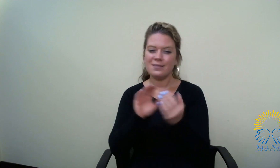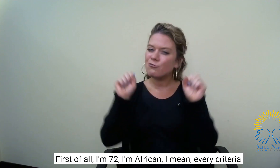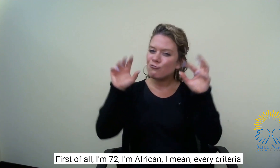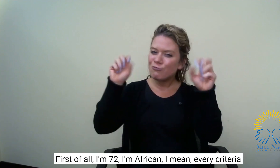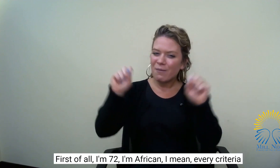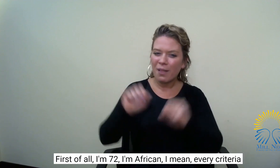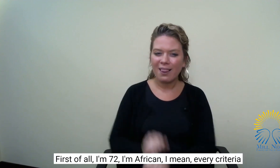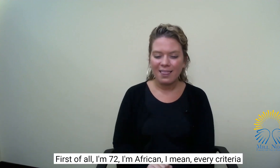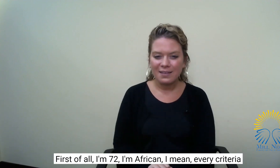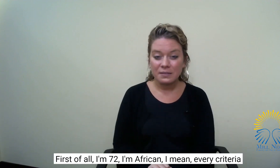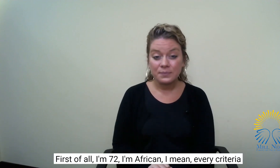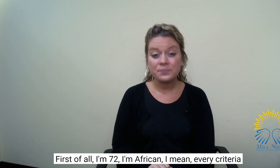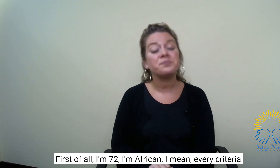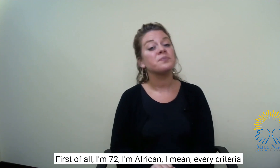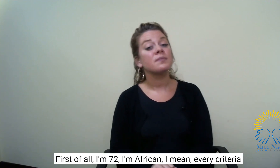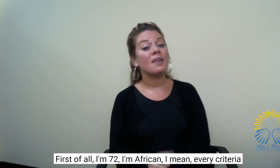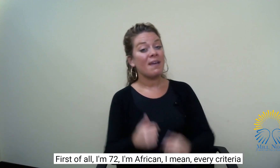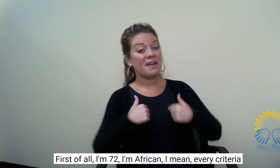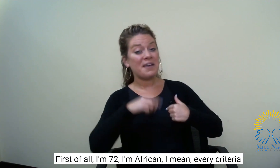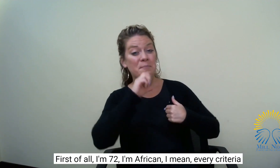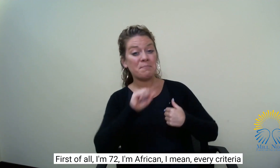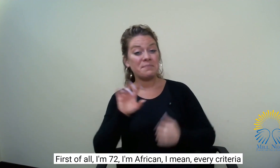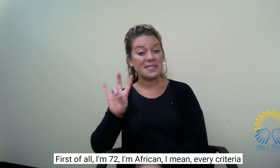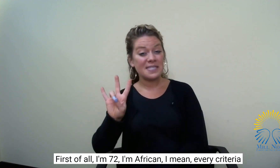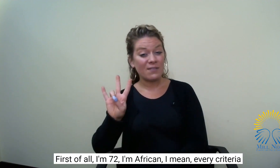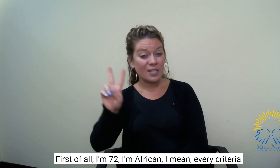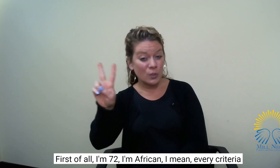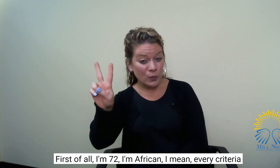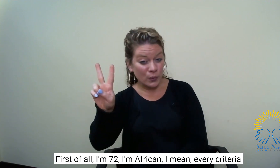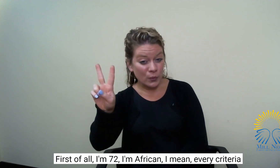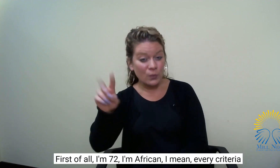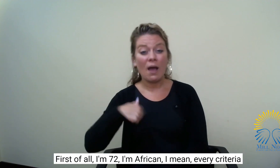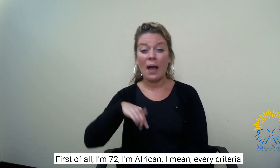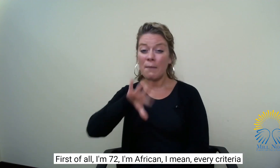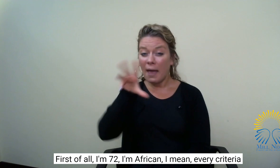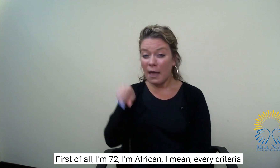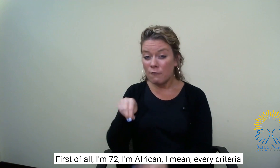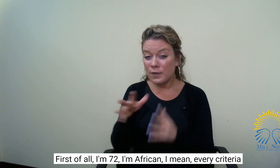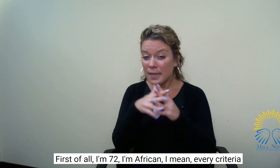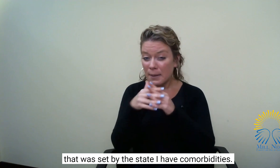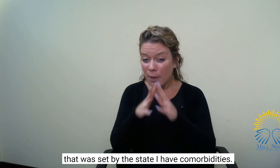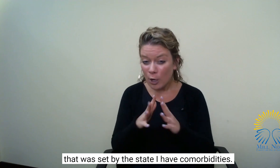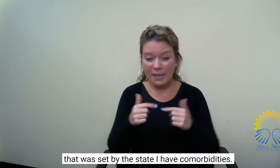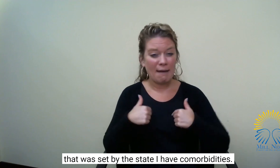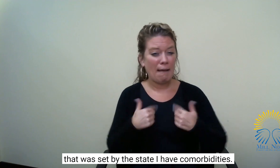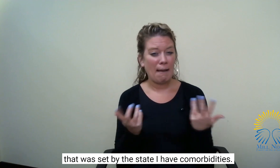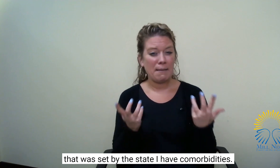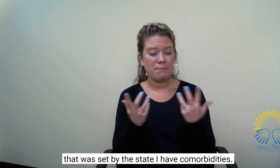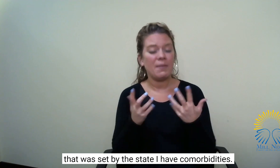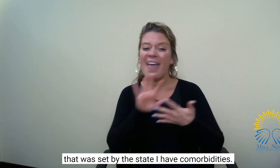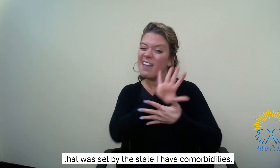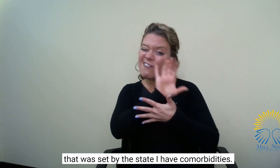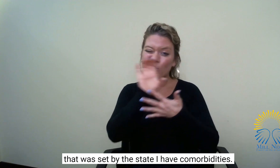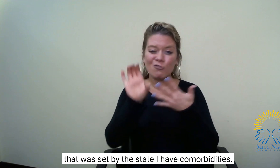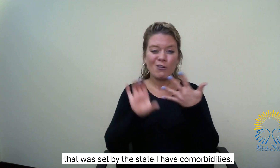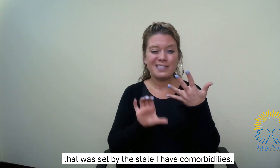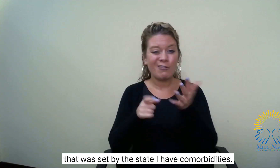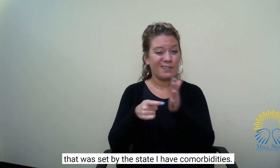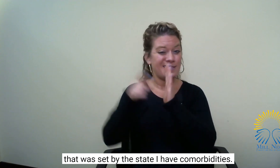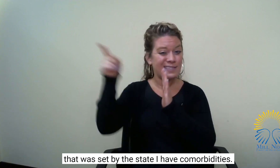First of all, I'm 72. I'm African. I meet every criteria that was set by the state. I have comorbidities,